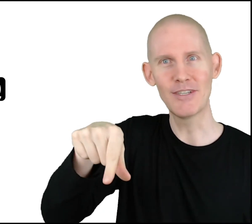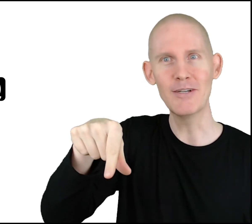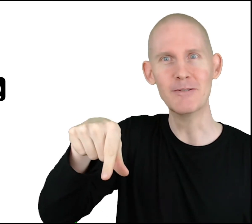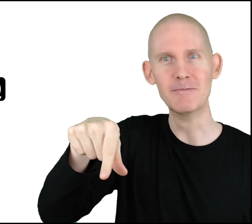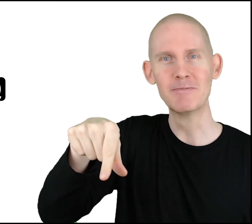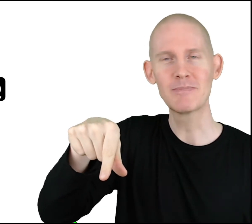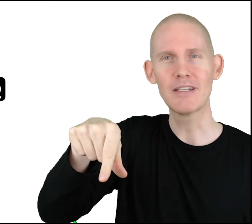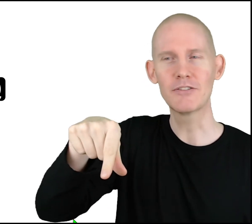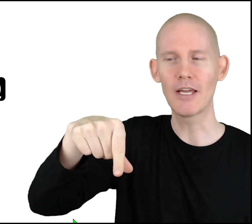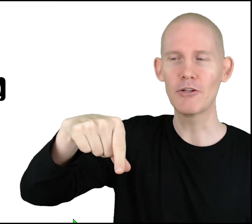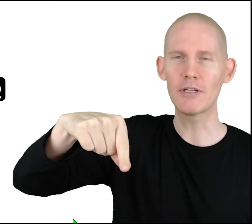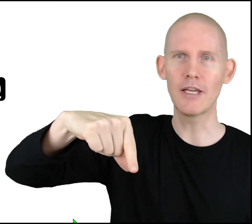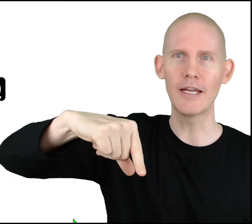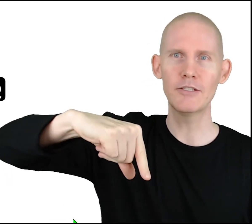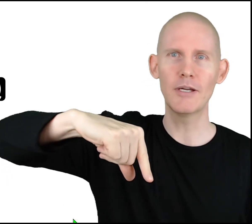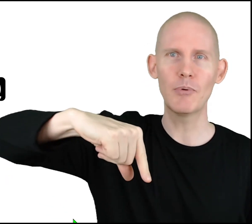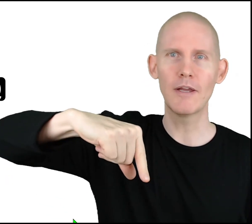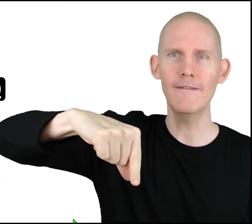Q. Let's take a look at the hand shape again.